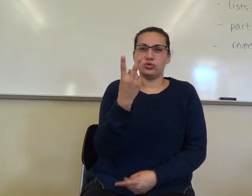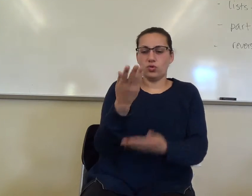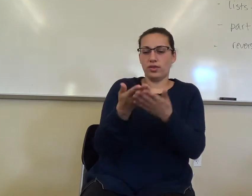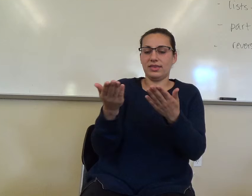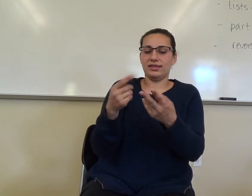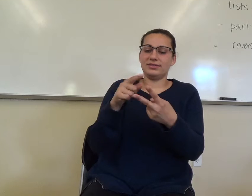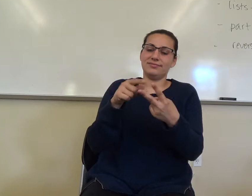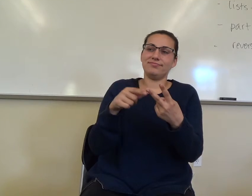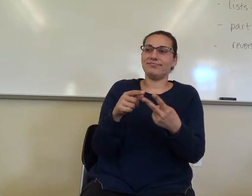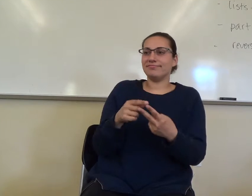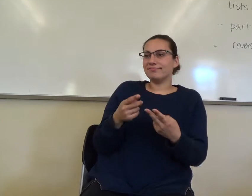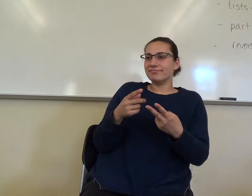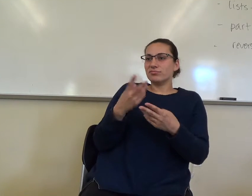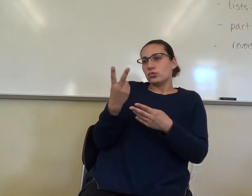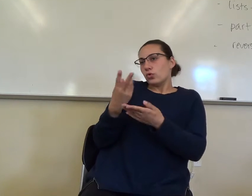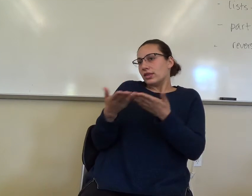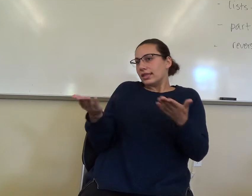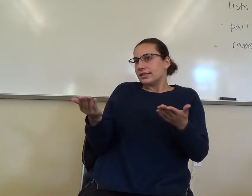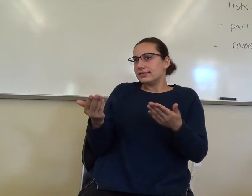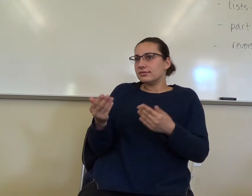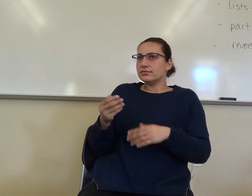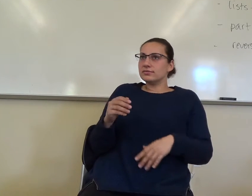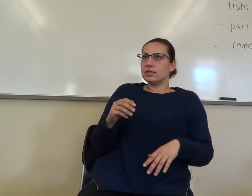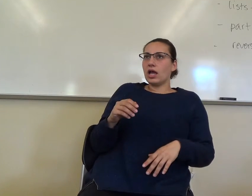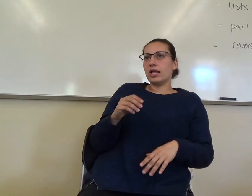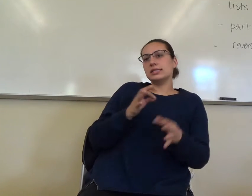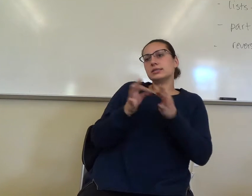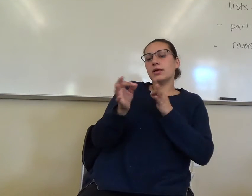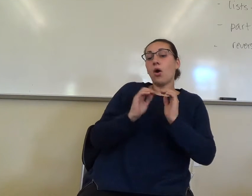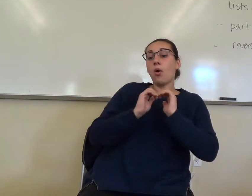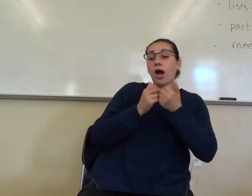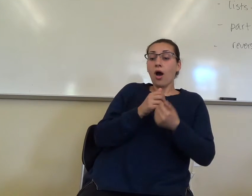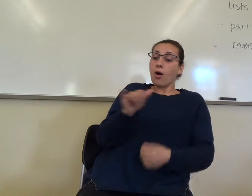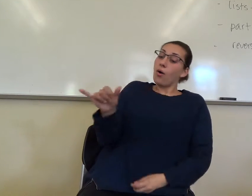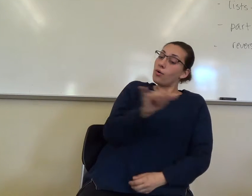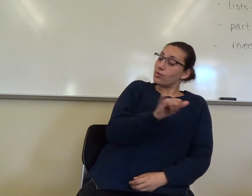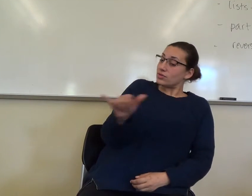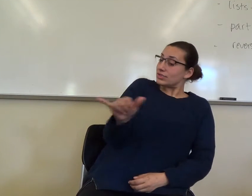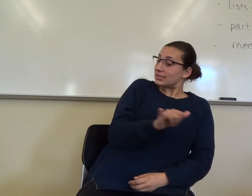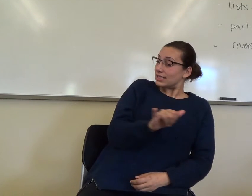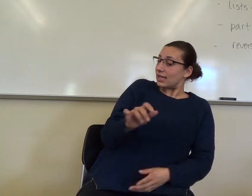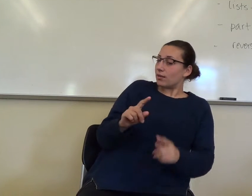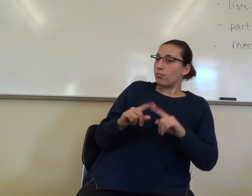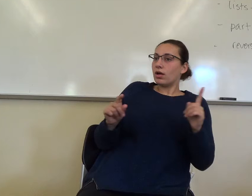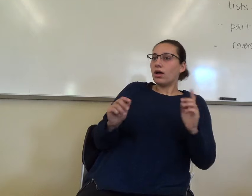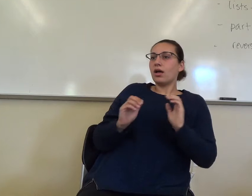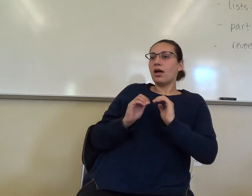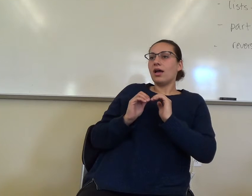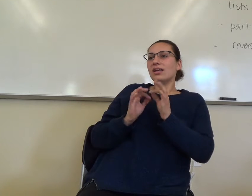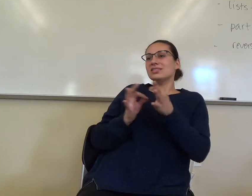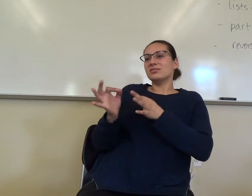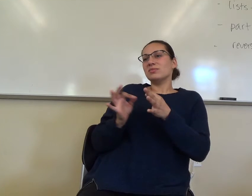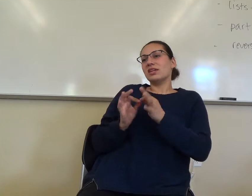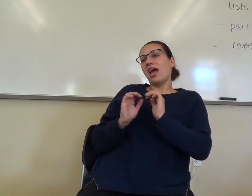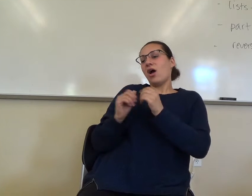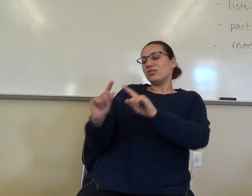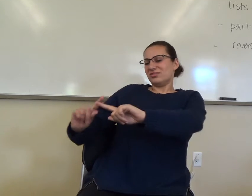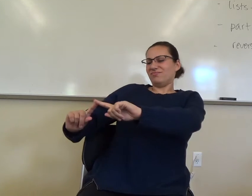you know, say, yeah, these look alike, but actually they're very different, okay? And there are two ways